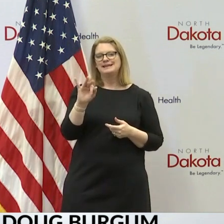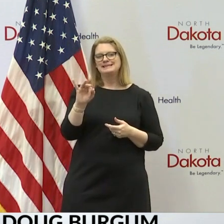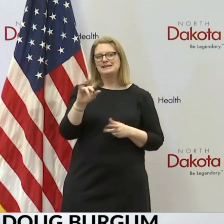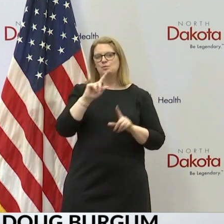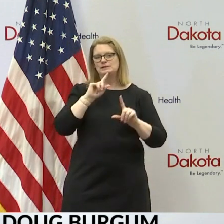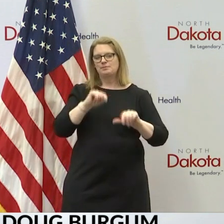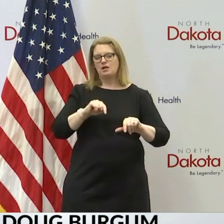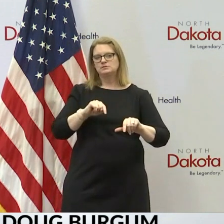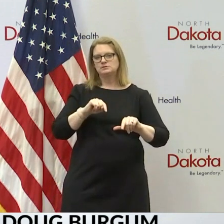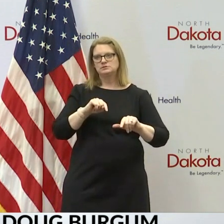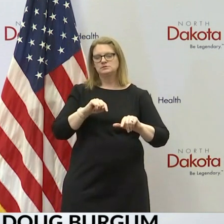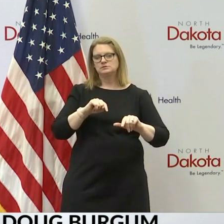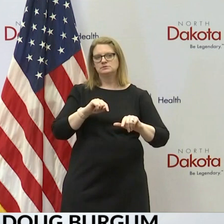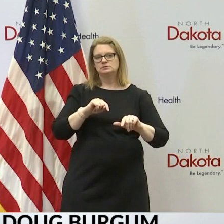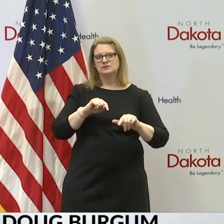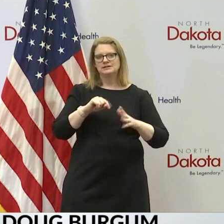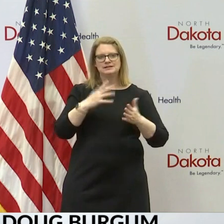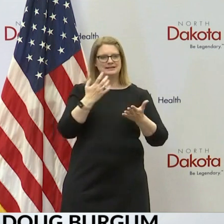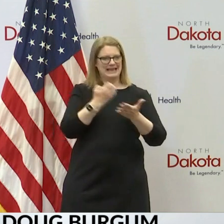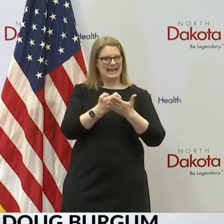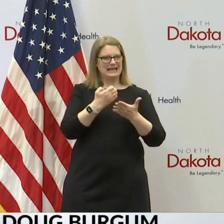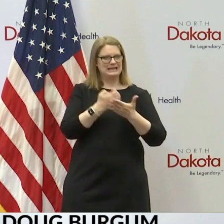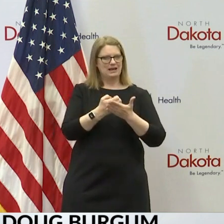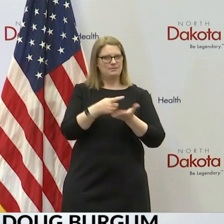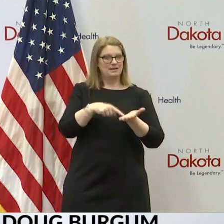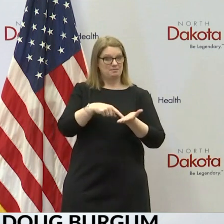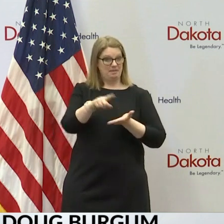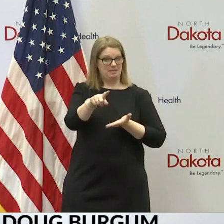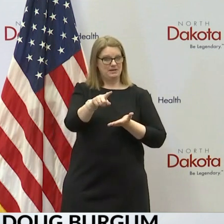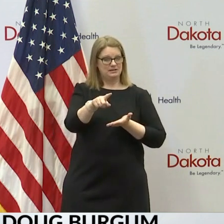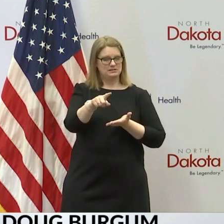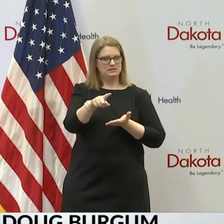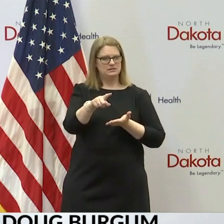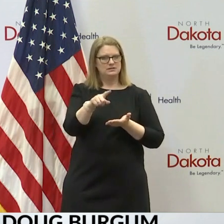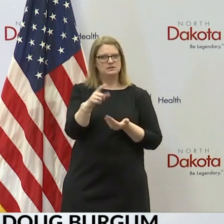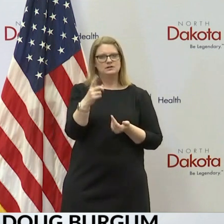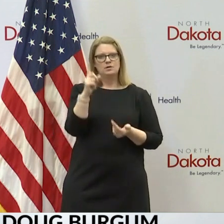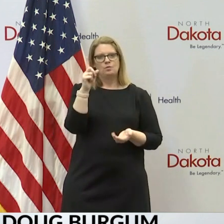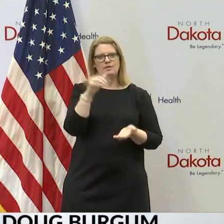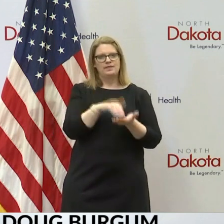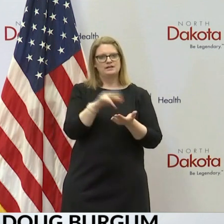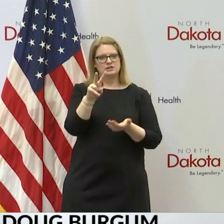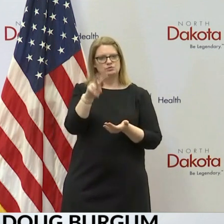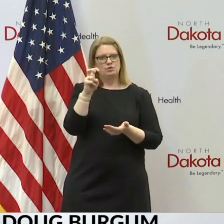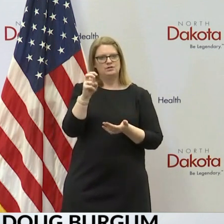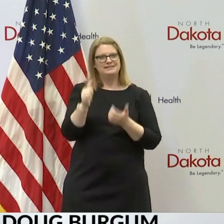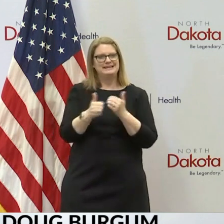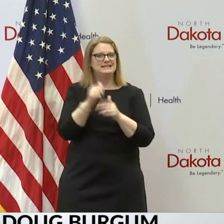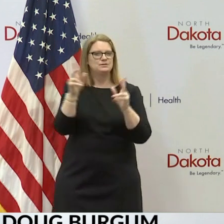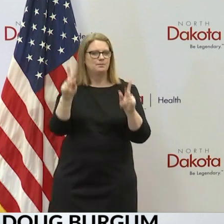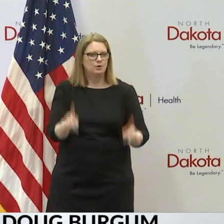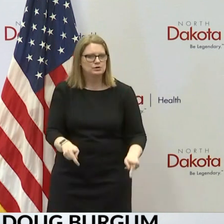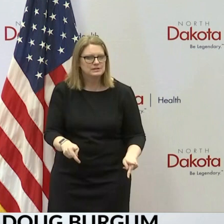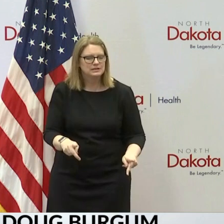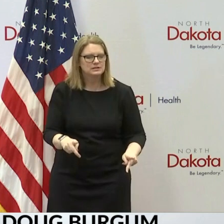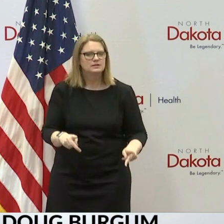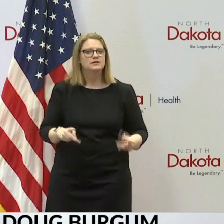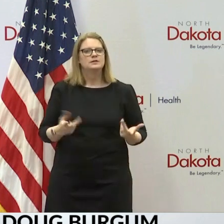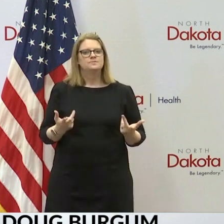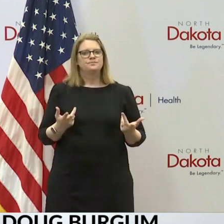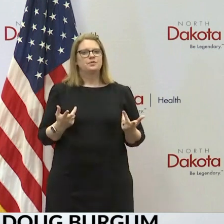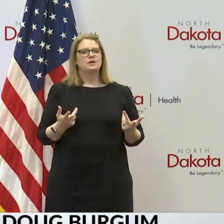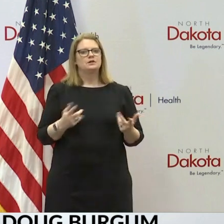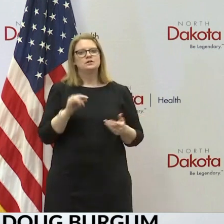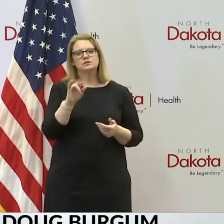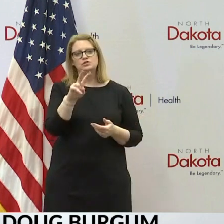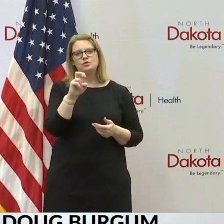response, which is the economic impact payments, or the $1,200 per person, as it's sometimes known as. There have been